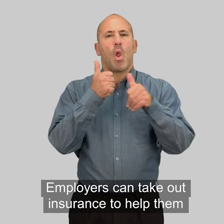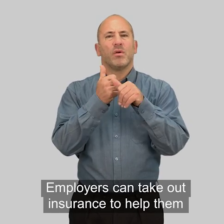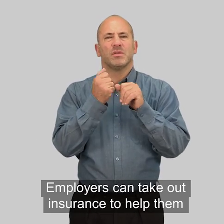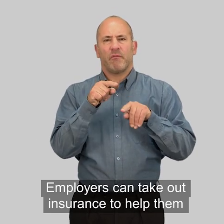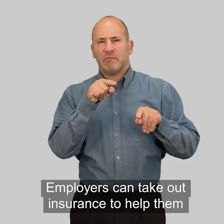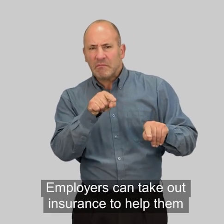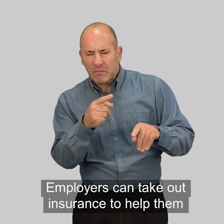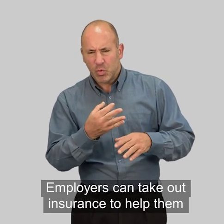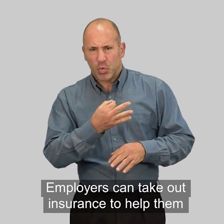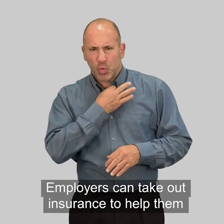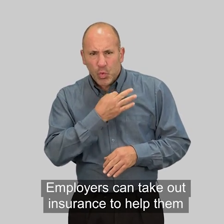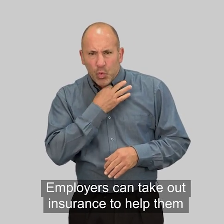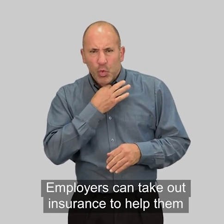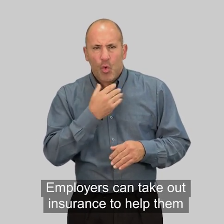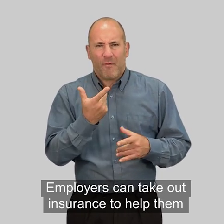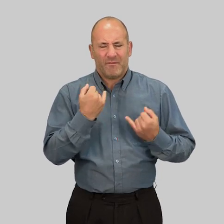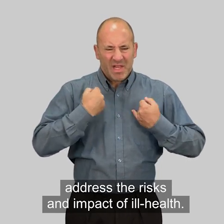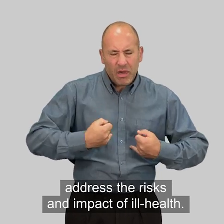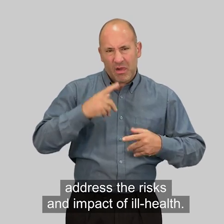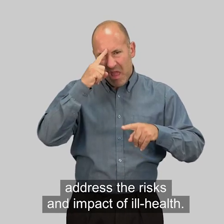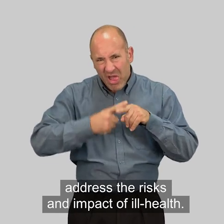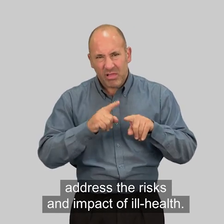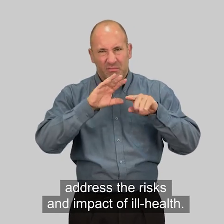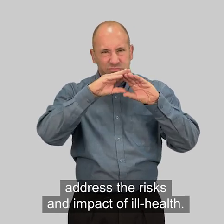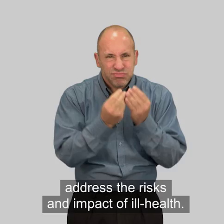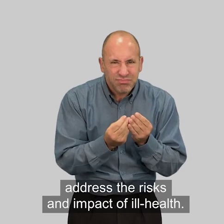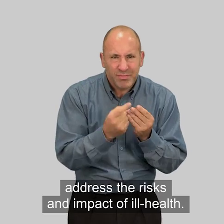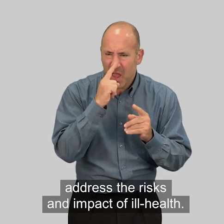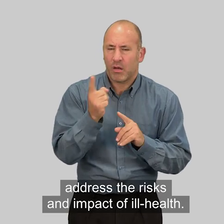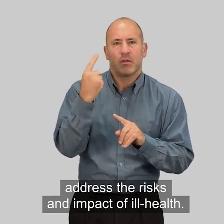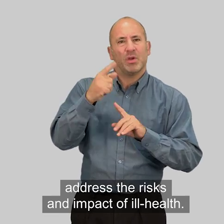Employers can take out insurance to help them address the risks and impact of ill health.